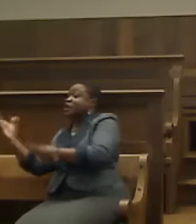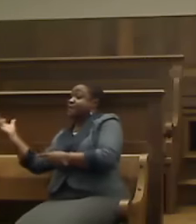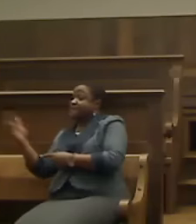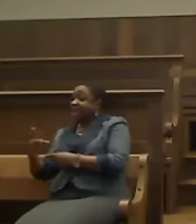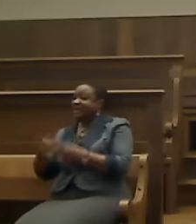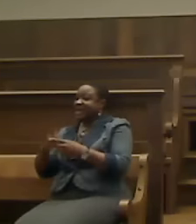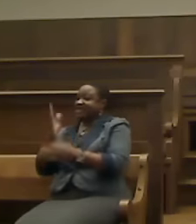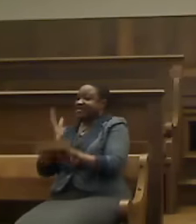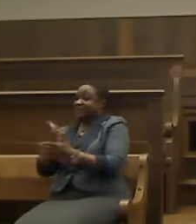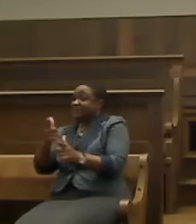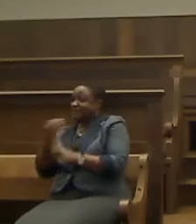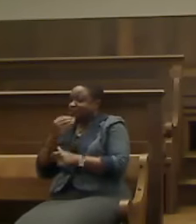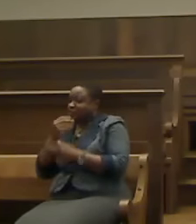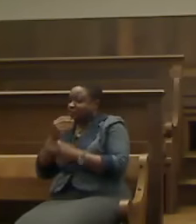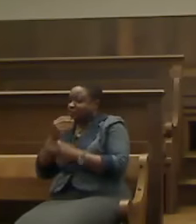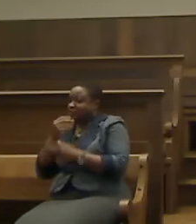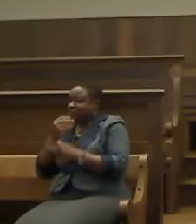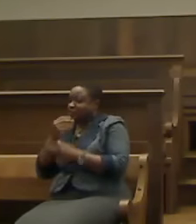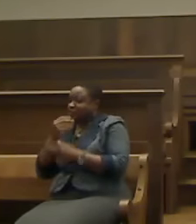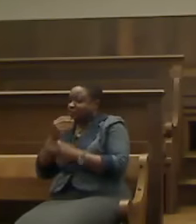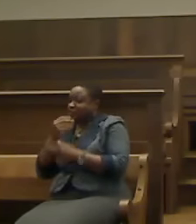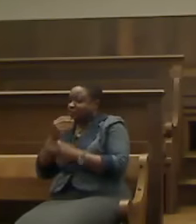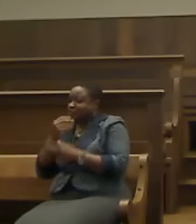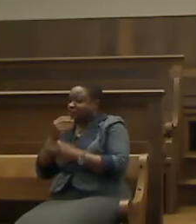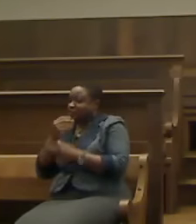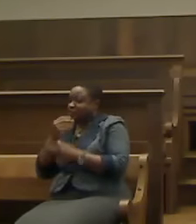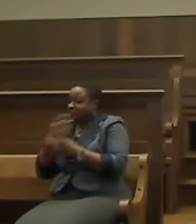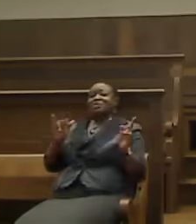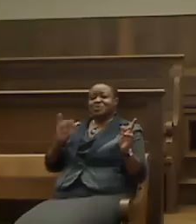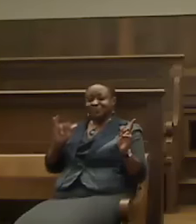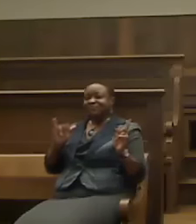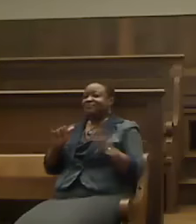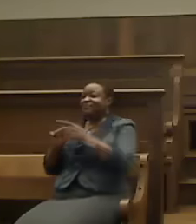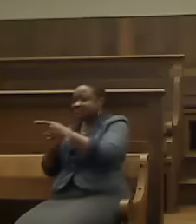Fast food, the fast food yes, go ahead.